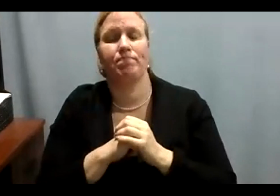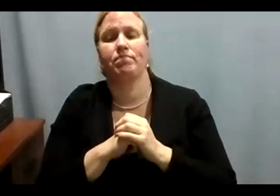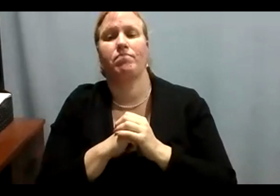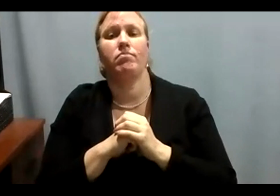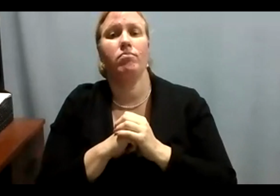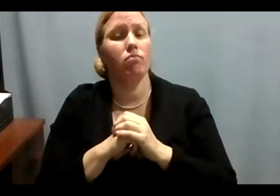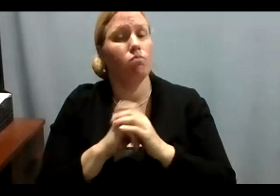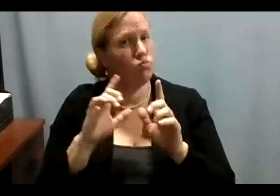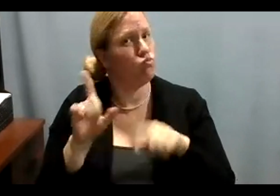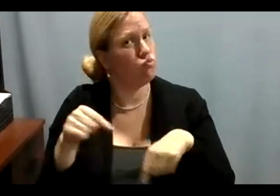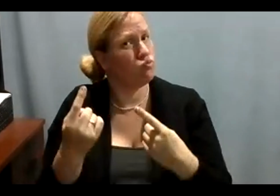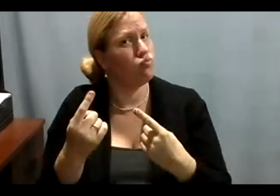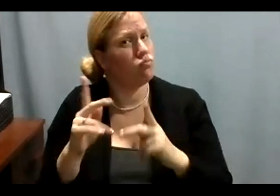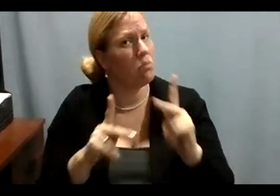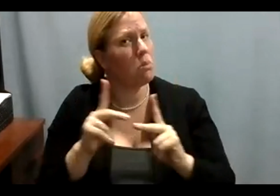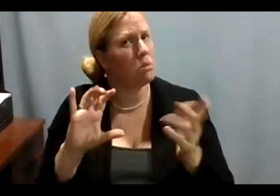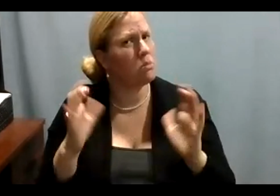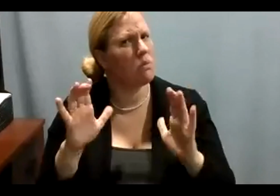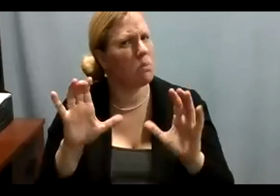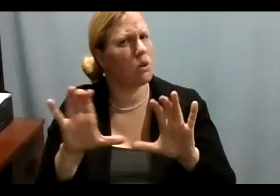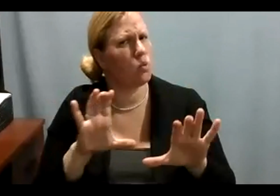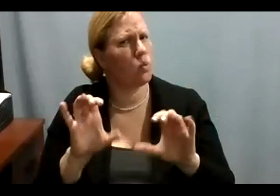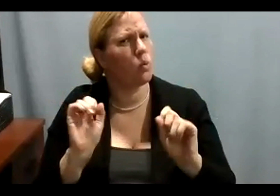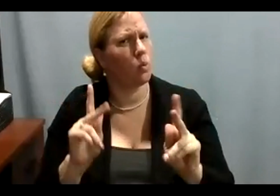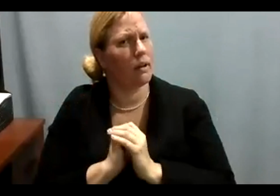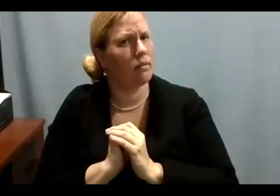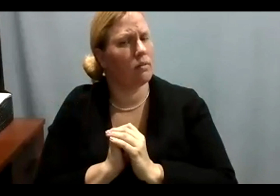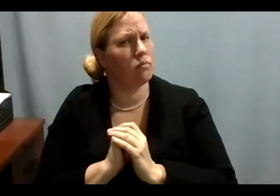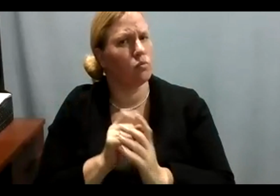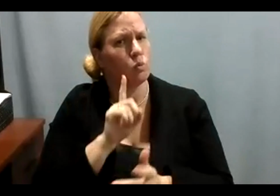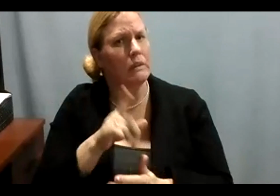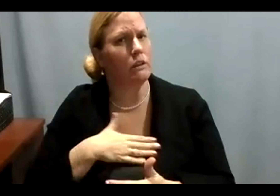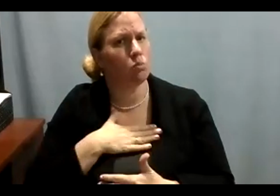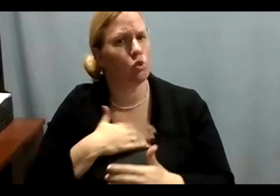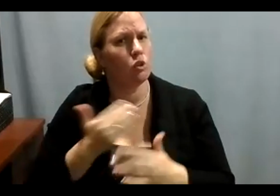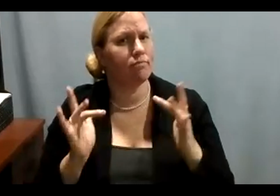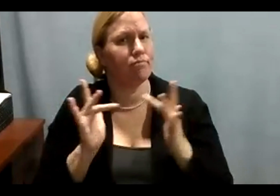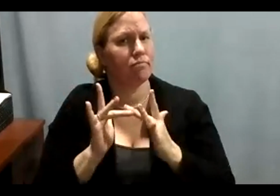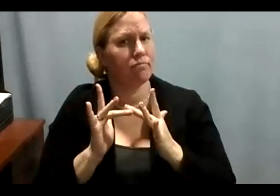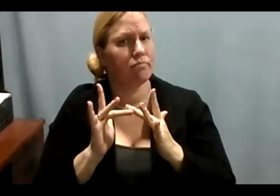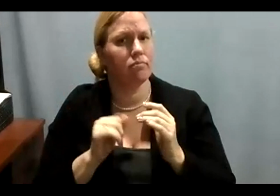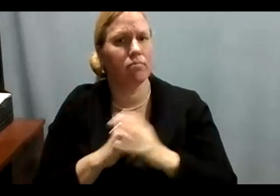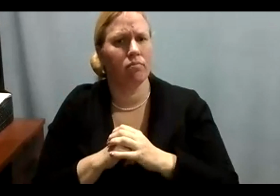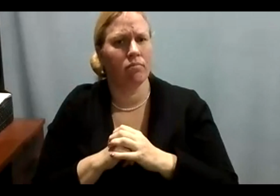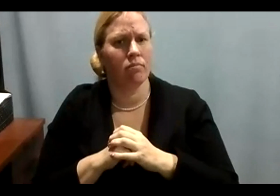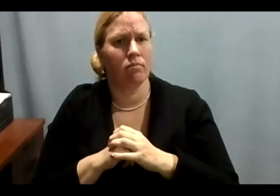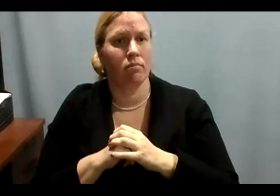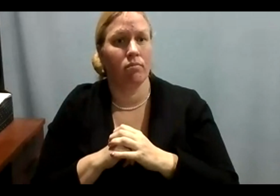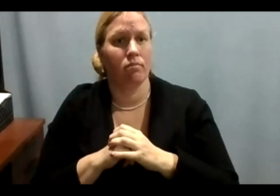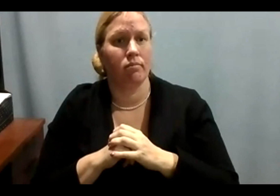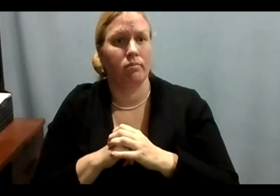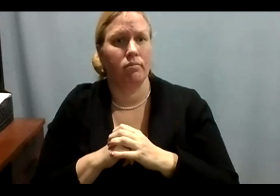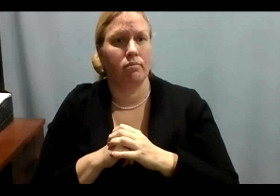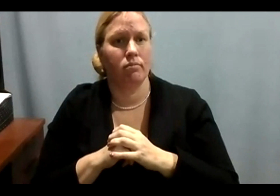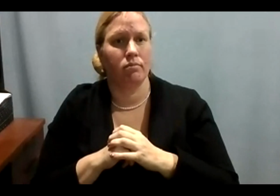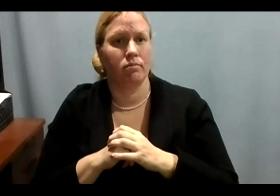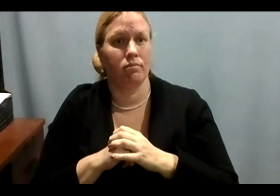doing okay uh and really appreciate that someone's reaching out and um interested in uh interested in their well-being